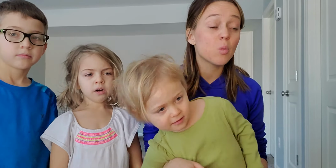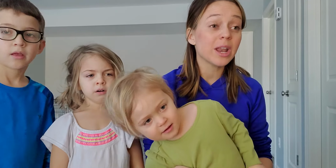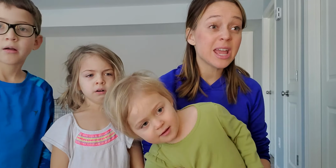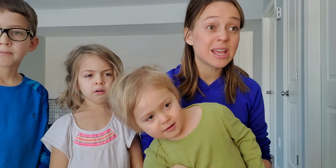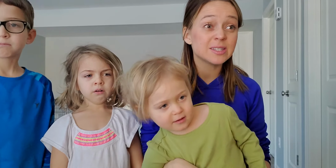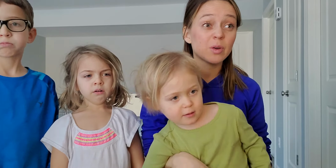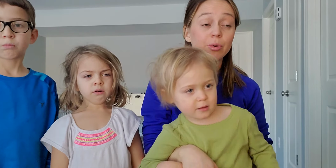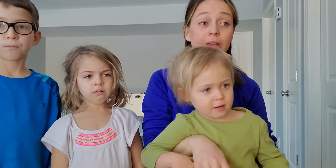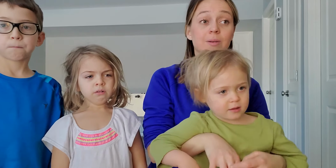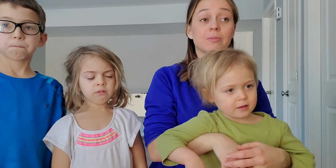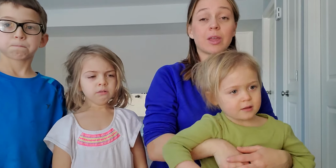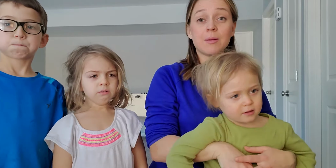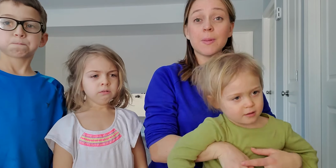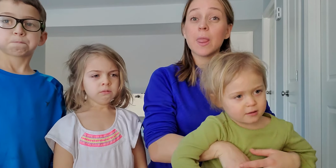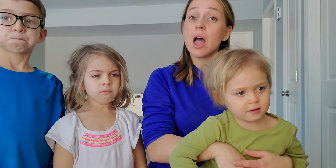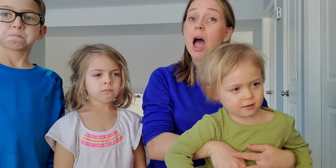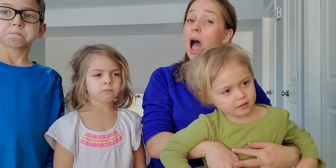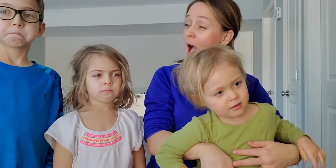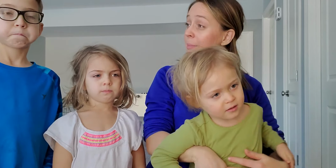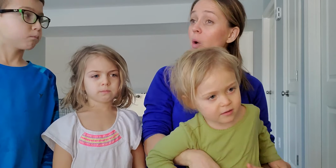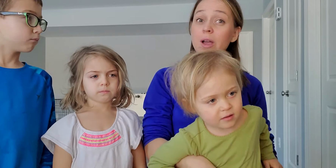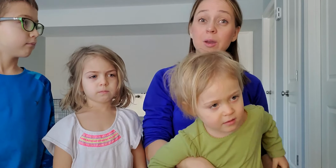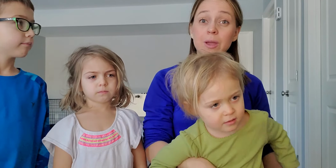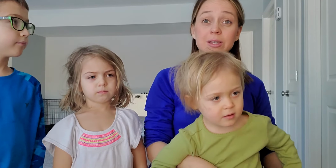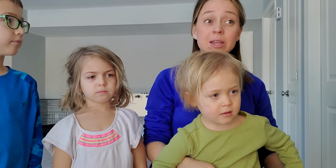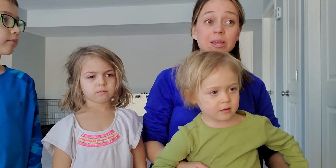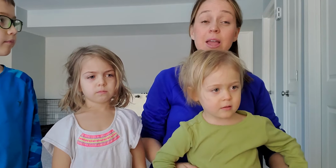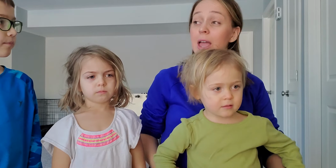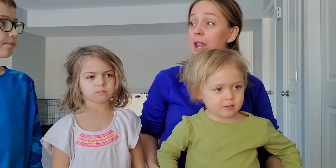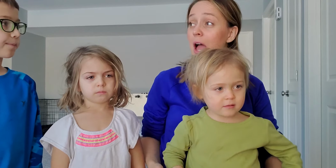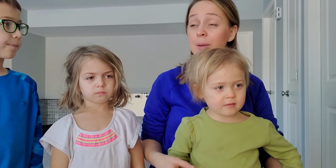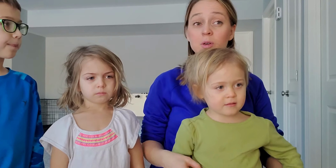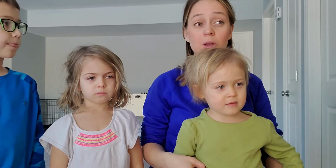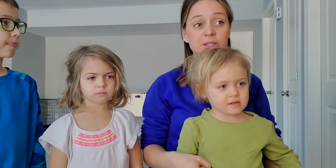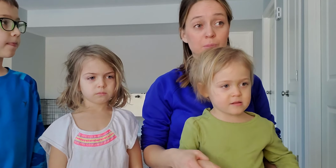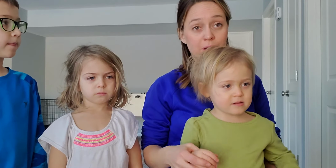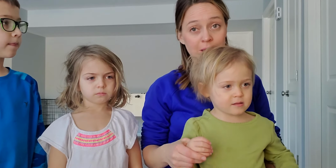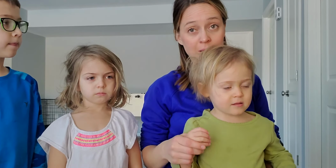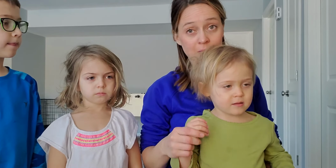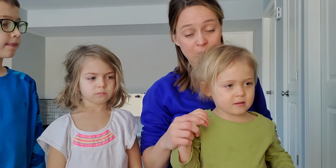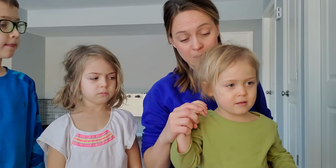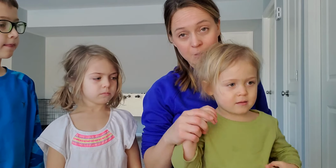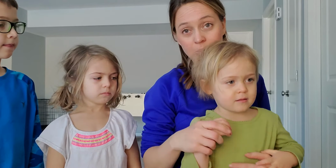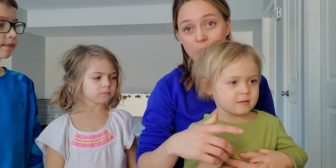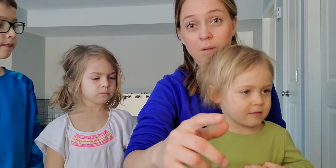it is we're bringing, okay? I'm going on a picnic, and I'm going to bring,